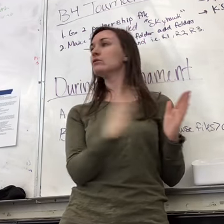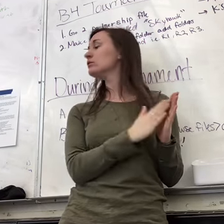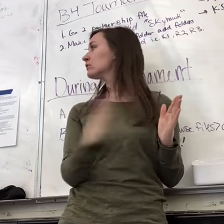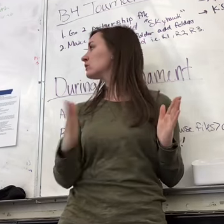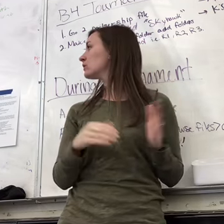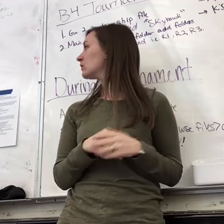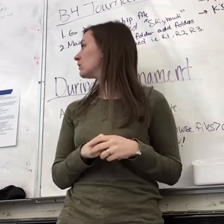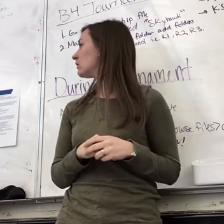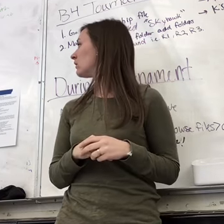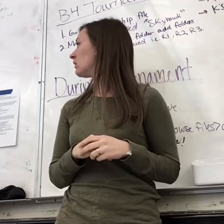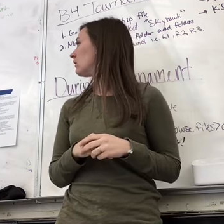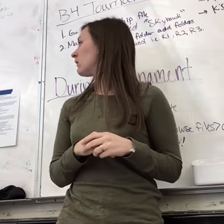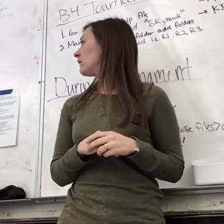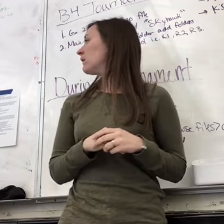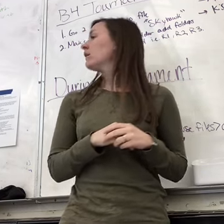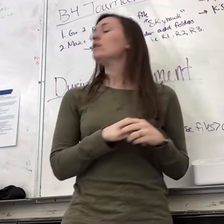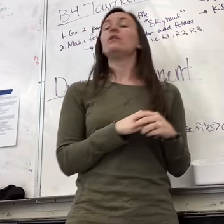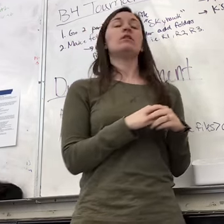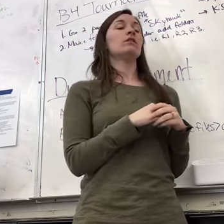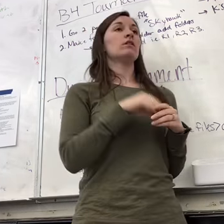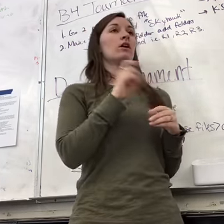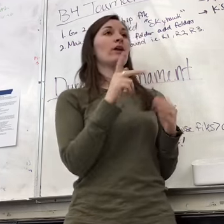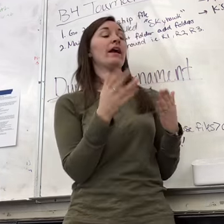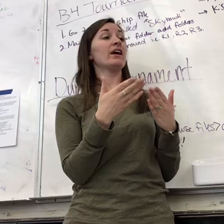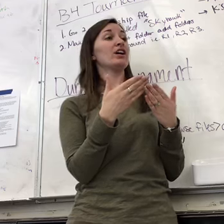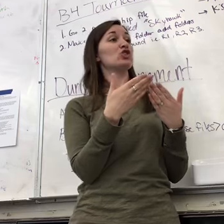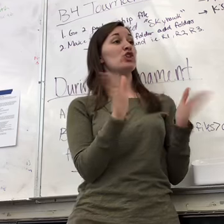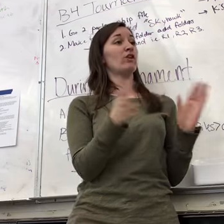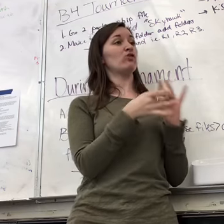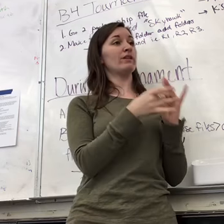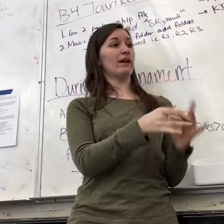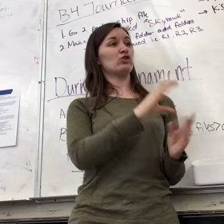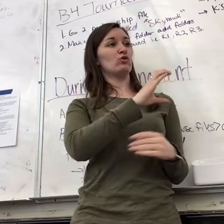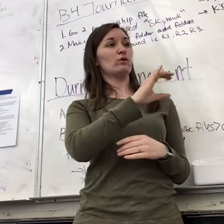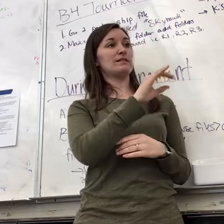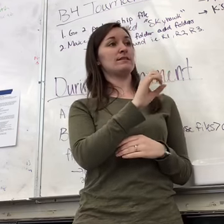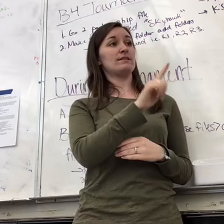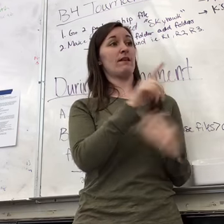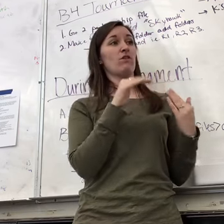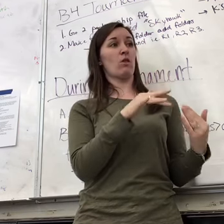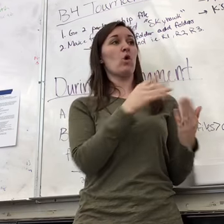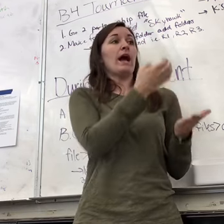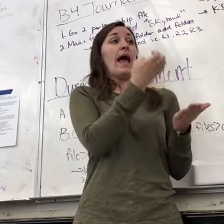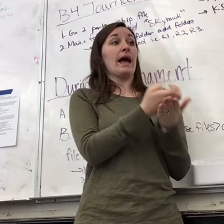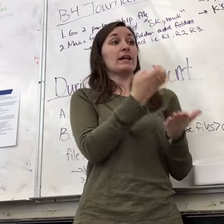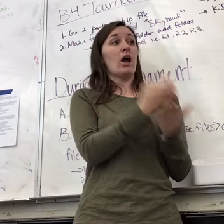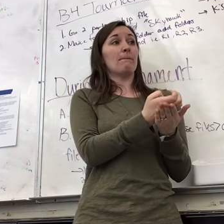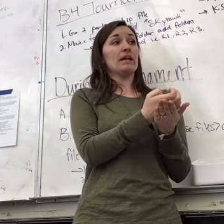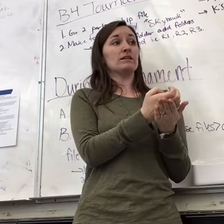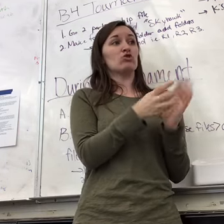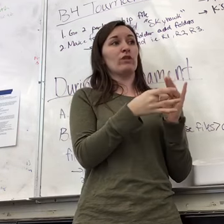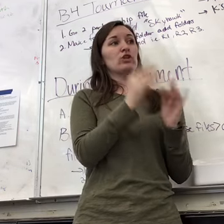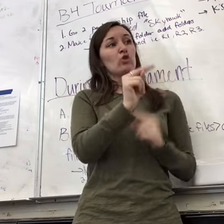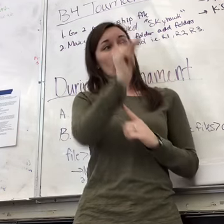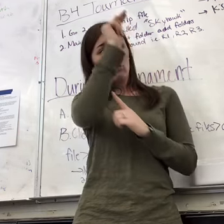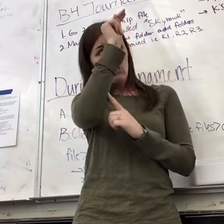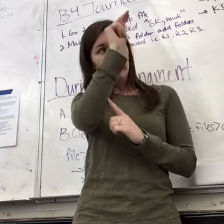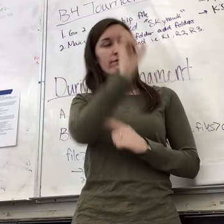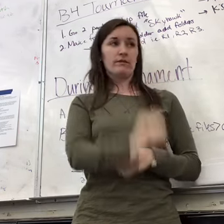Okay, so we're just going to go into general things about the Civil War. So we're going to start with economics of the North and South. Things to know about economics of the